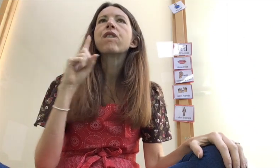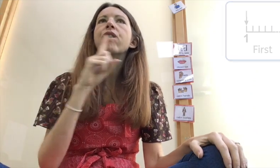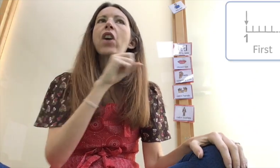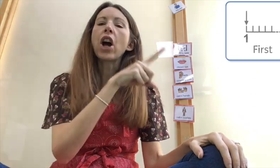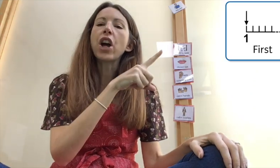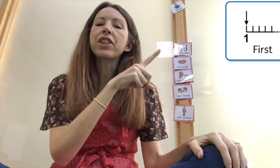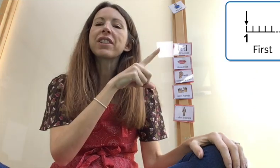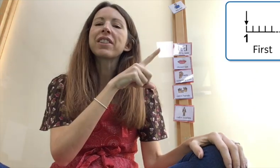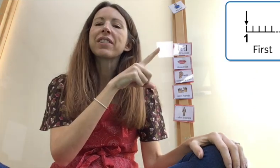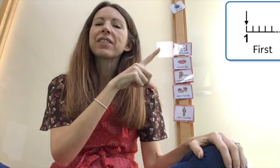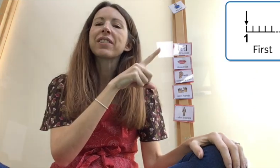First,